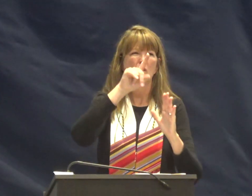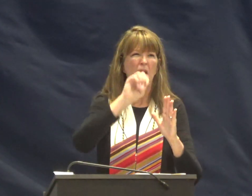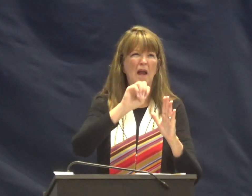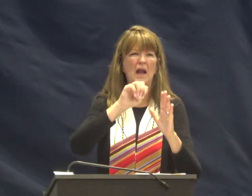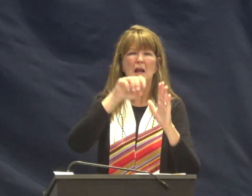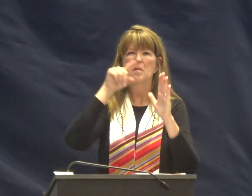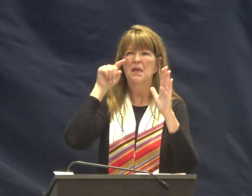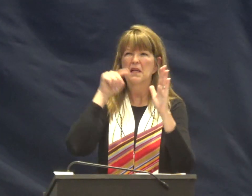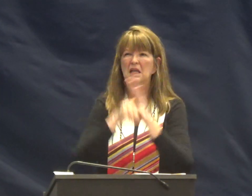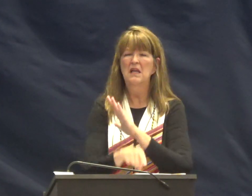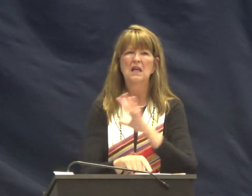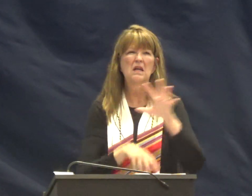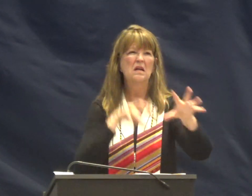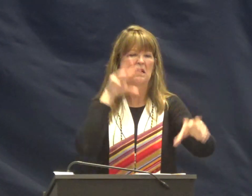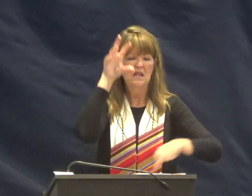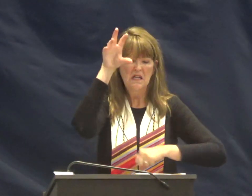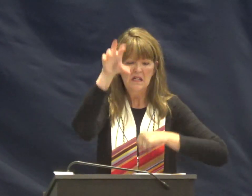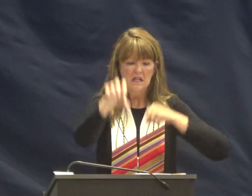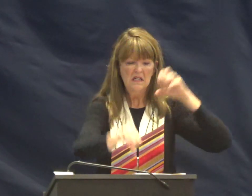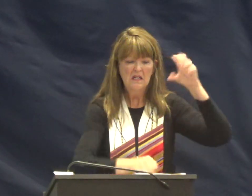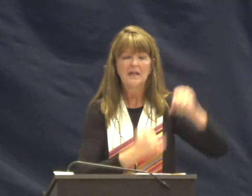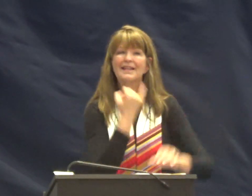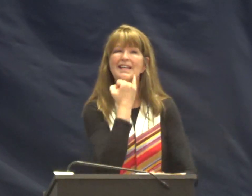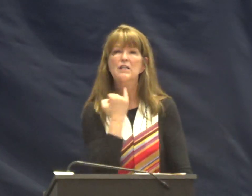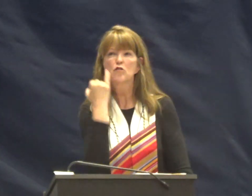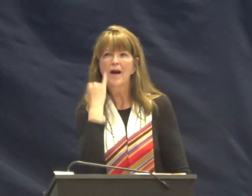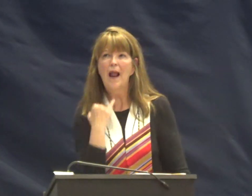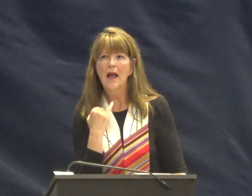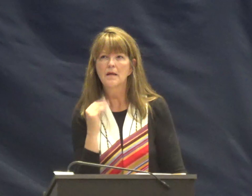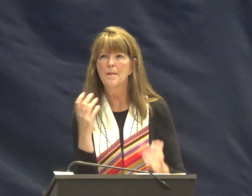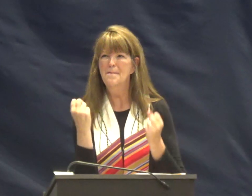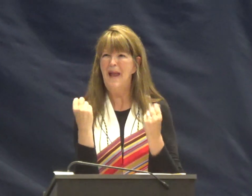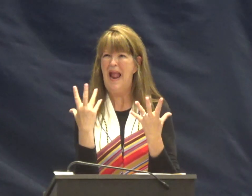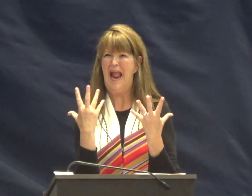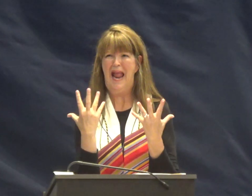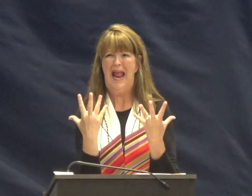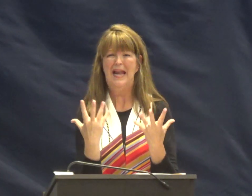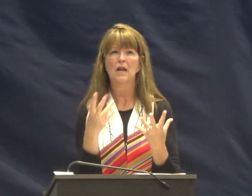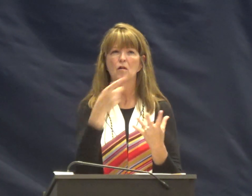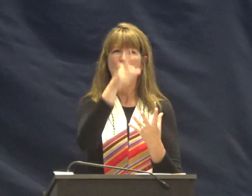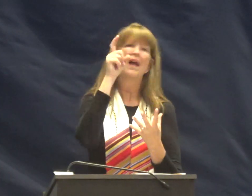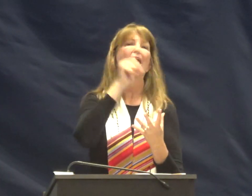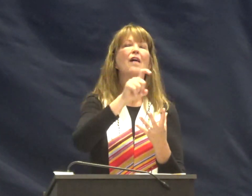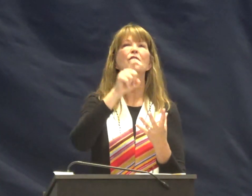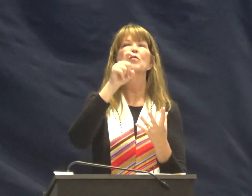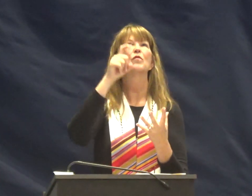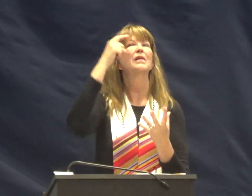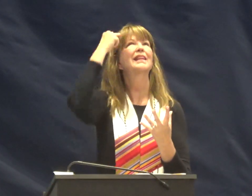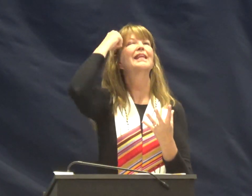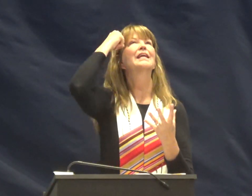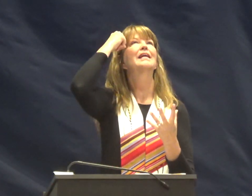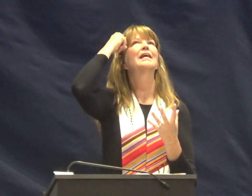They murdered, they raped, they slaughtered, they plundered. And there were lots of Israelites